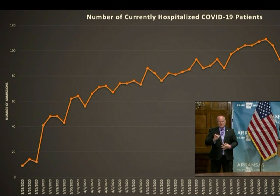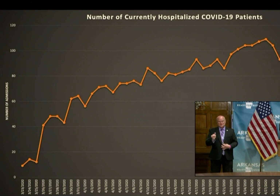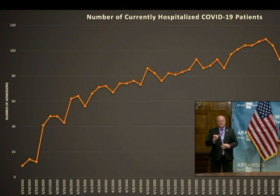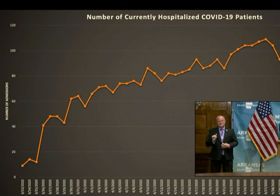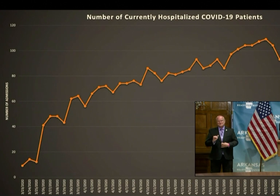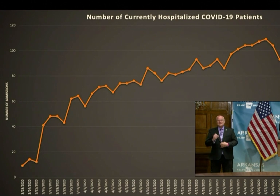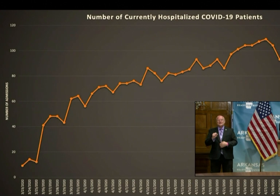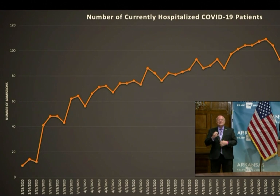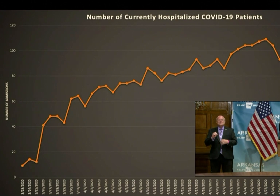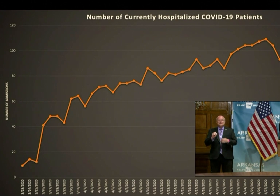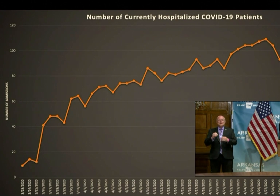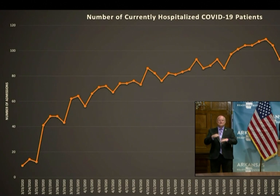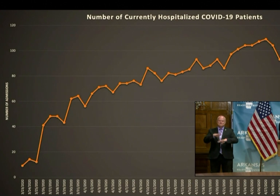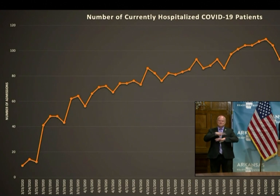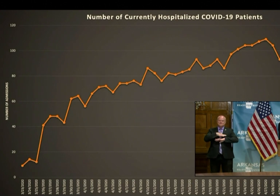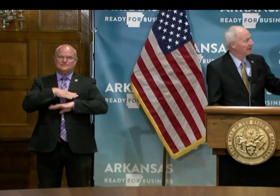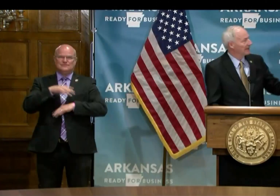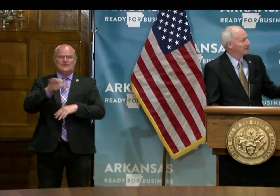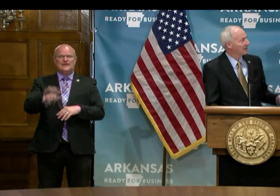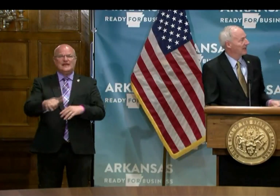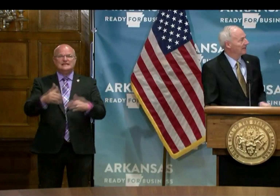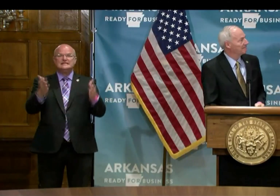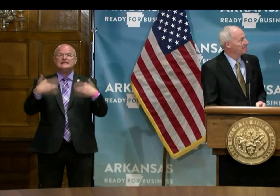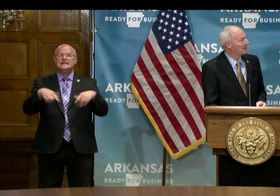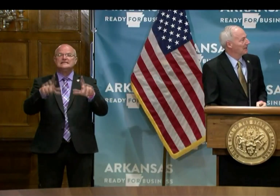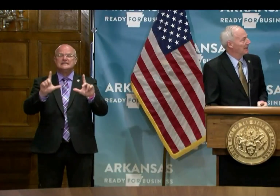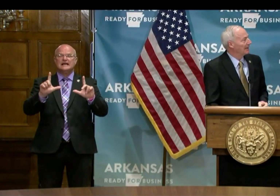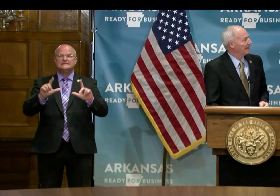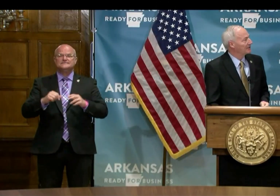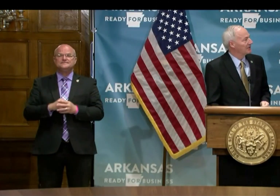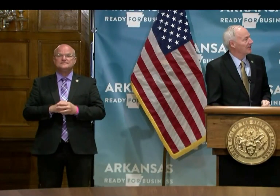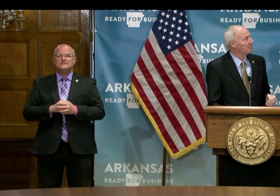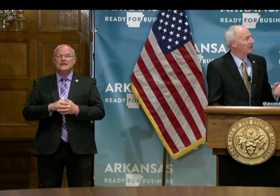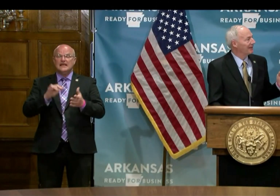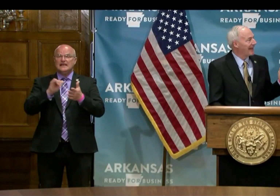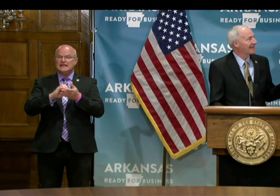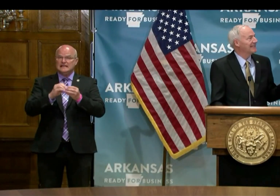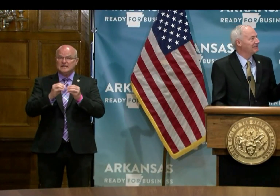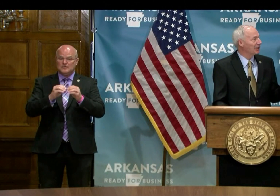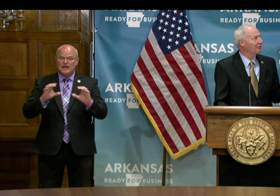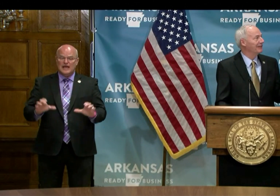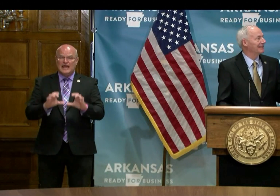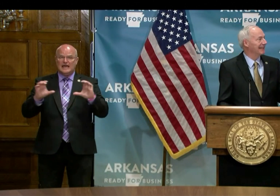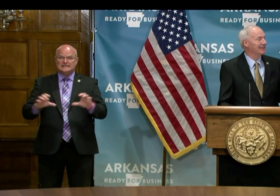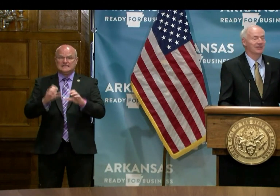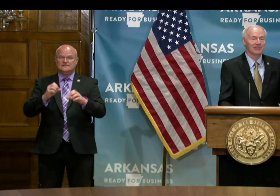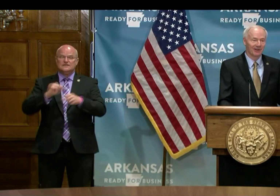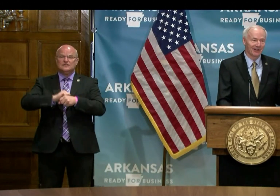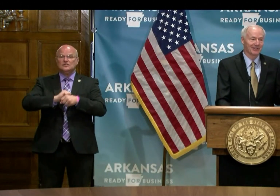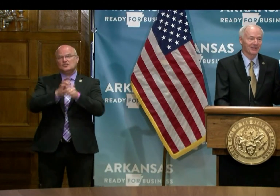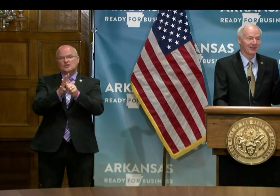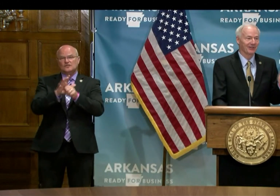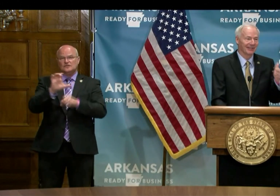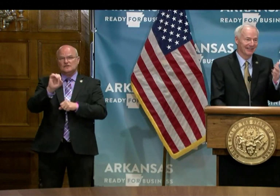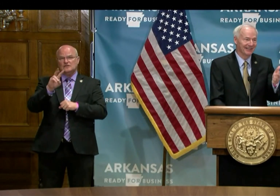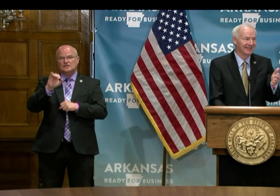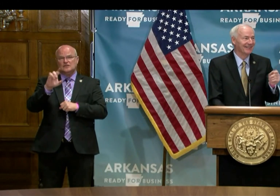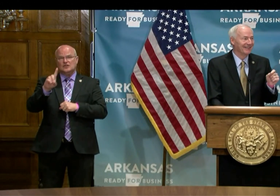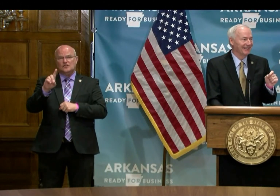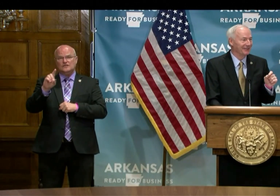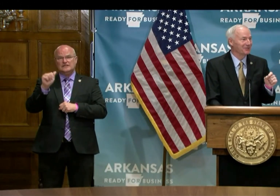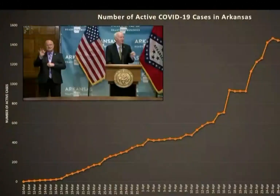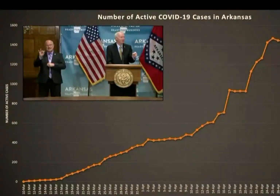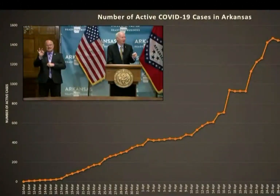well. So very pleased with that. The next slide is the number of active COVID cases in Arkansas. And